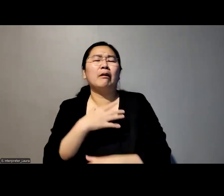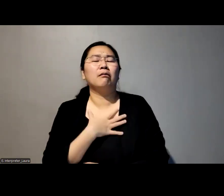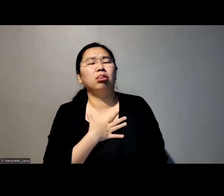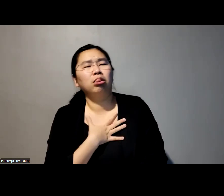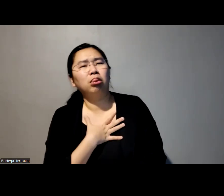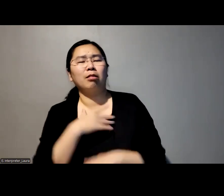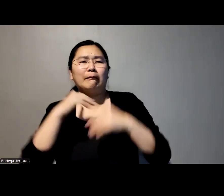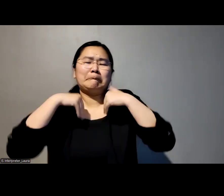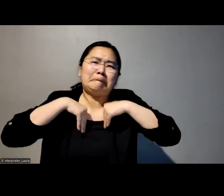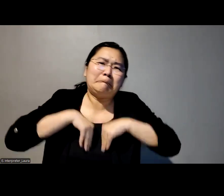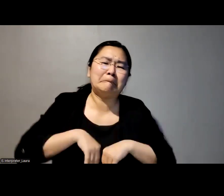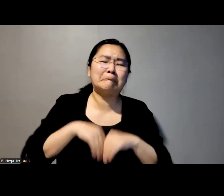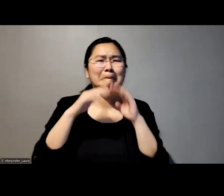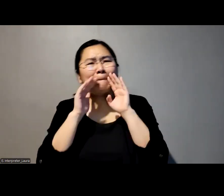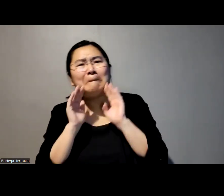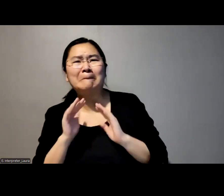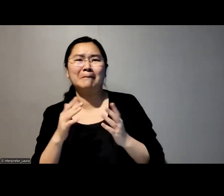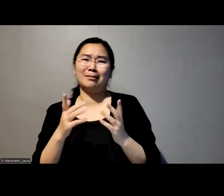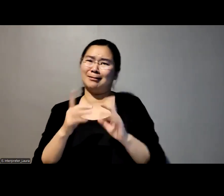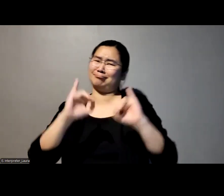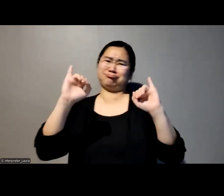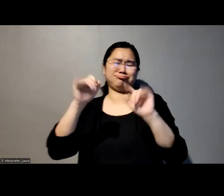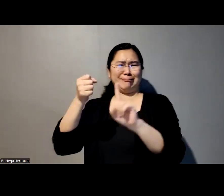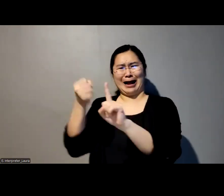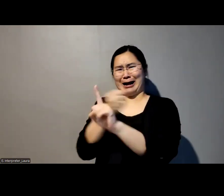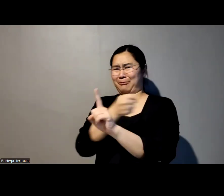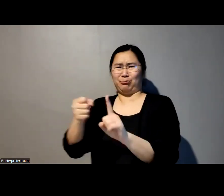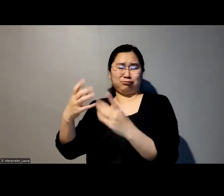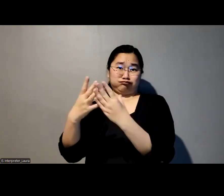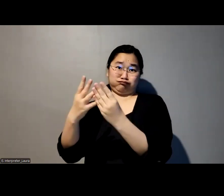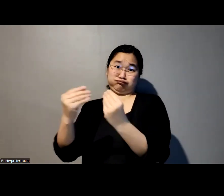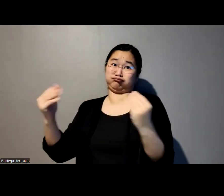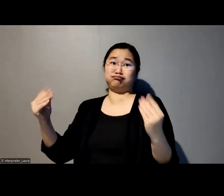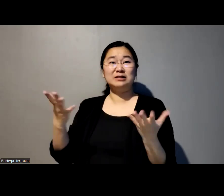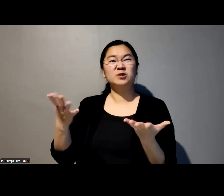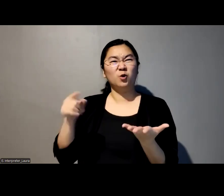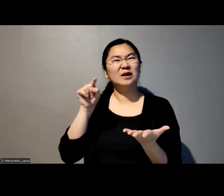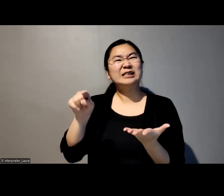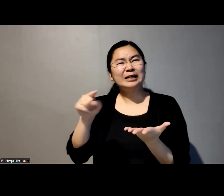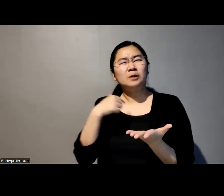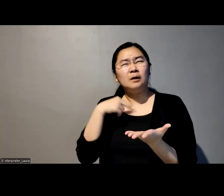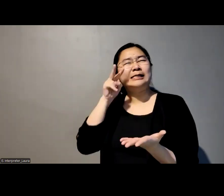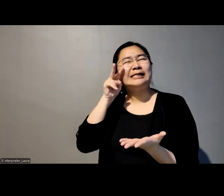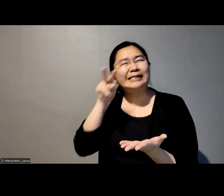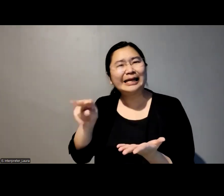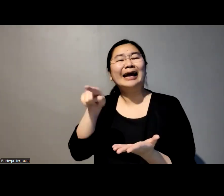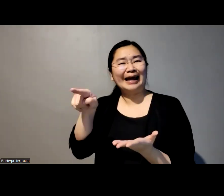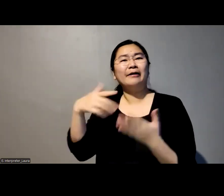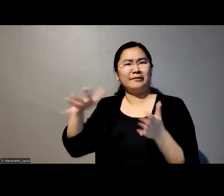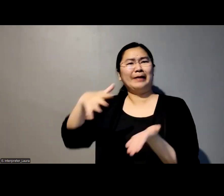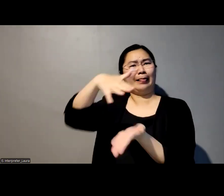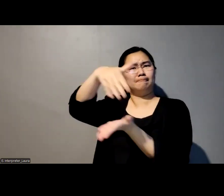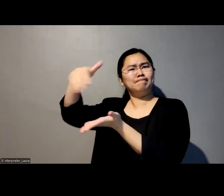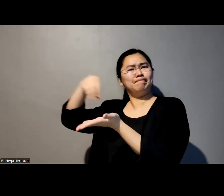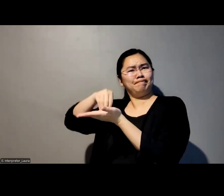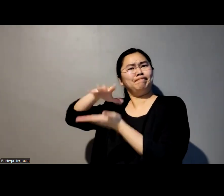institutions, both by children, for children and adults, under occupation. Once they are under occupation, we lose